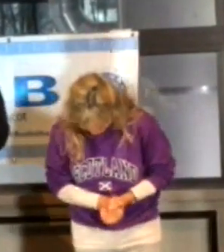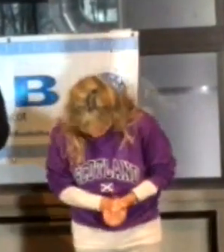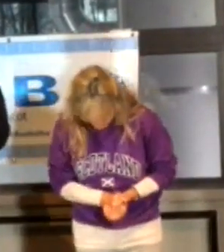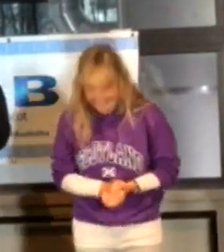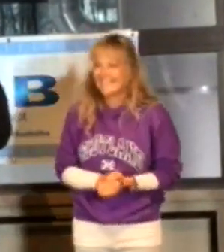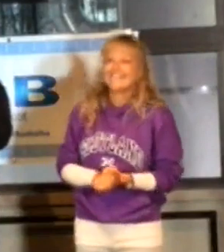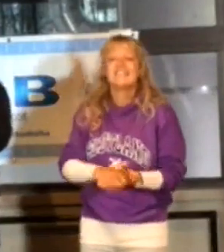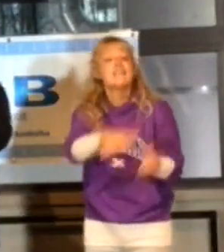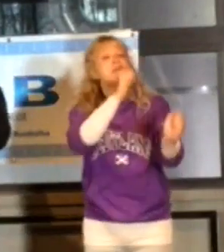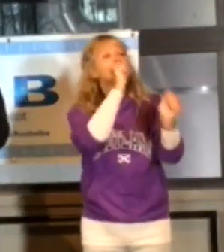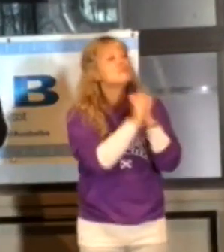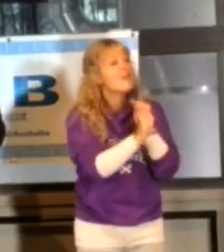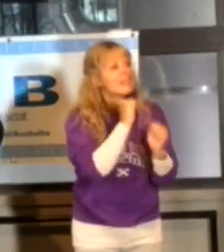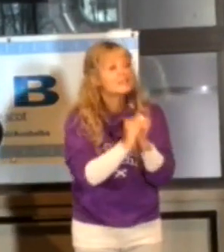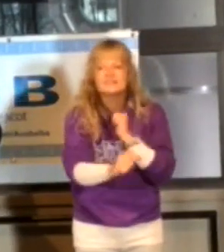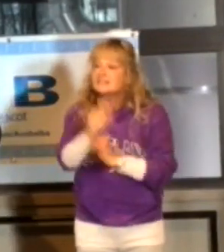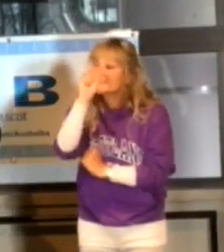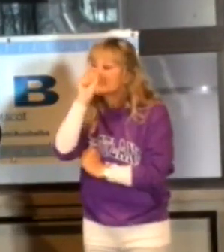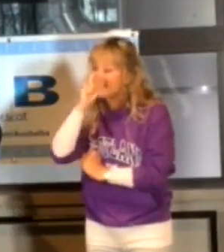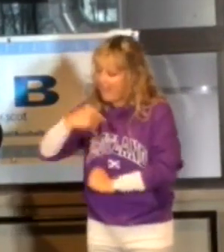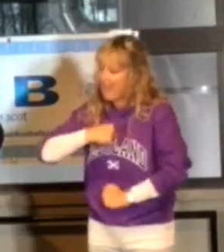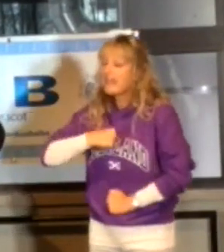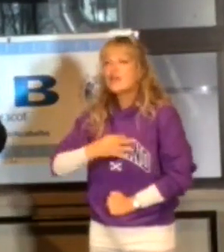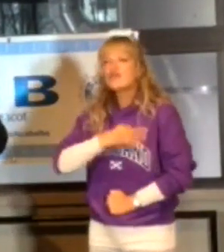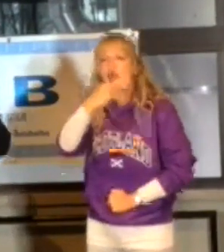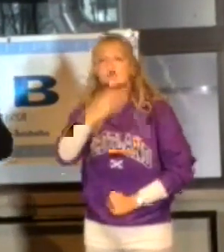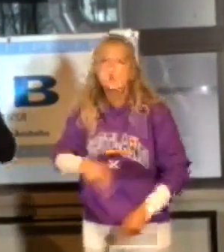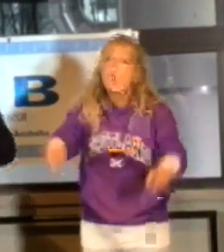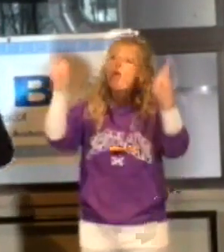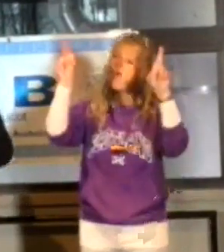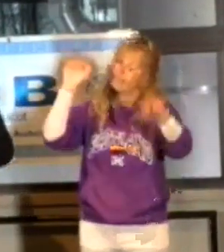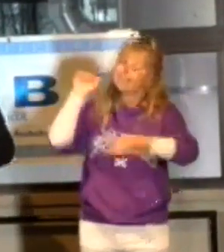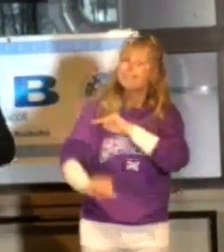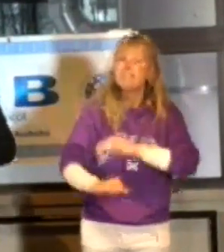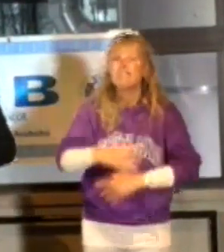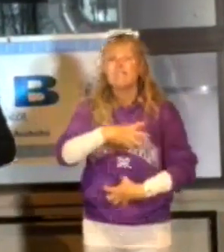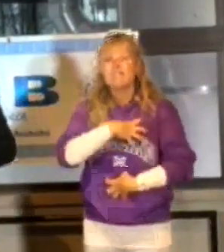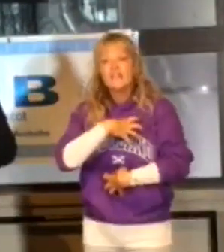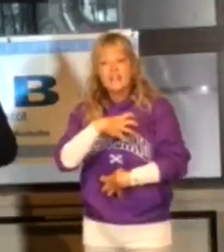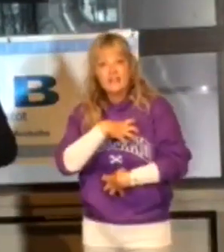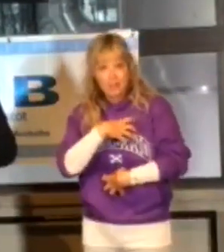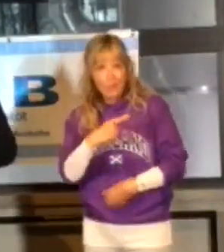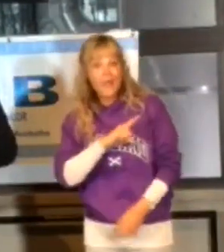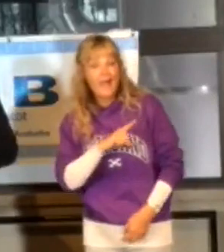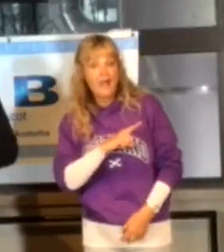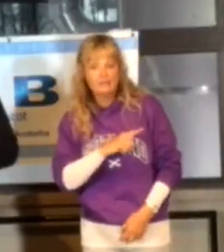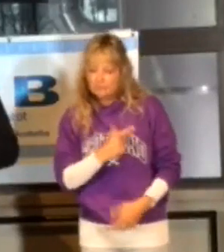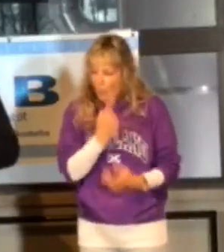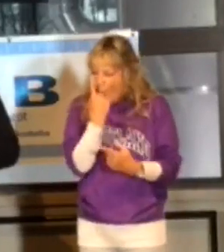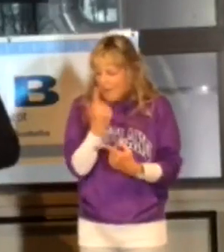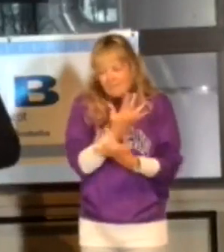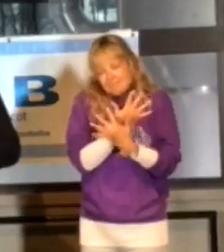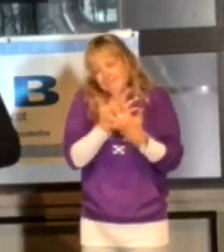Brothers and sisters, I'm here representing Hope Over Fear, one of the many grassroots